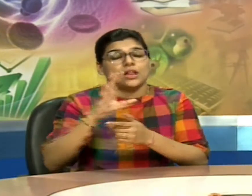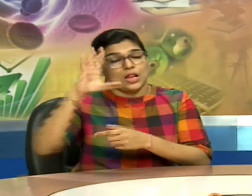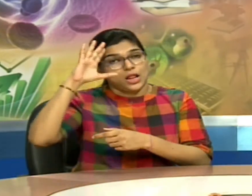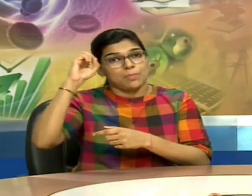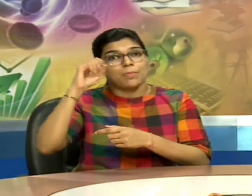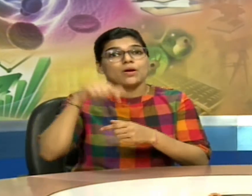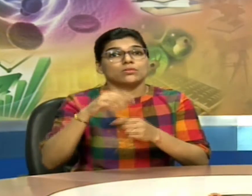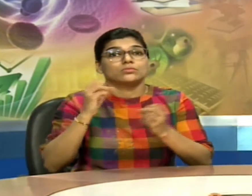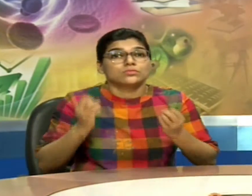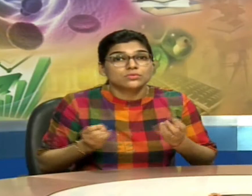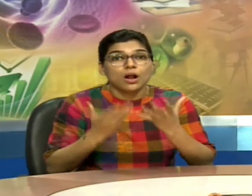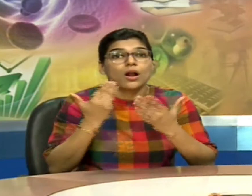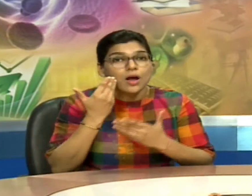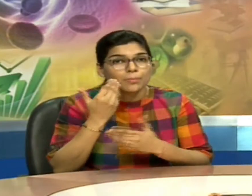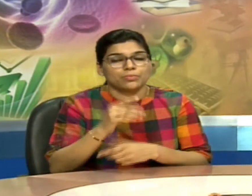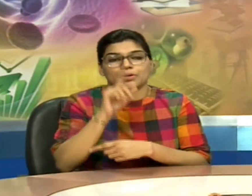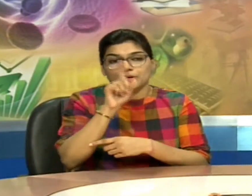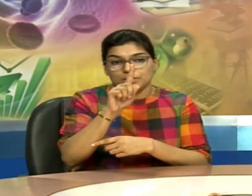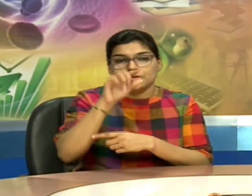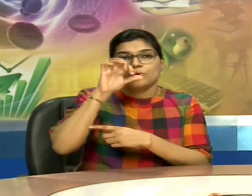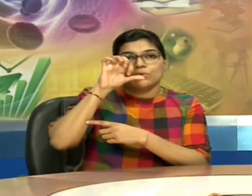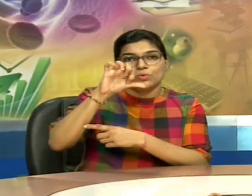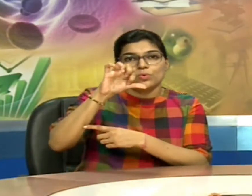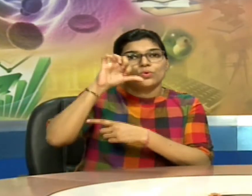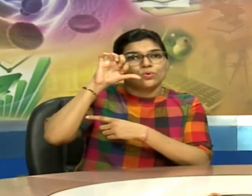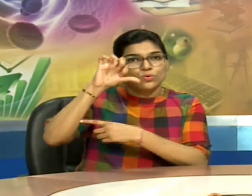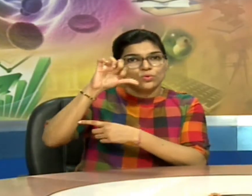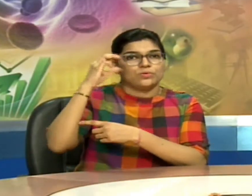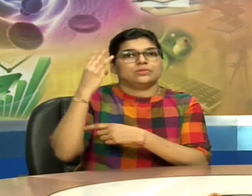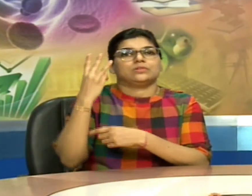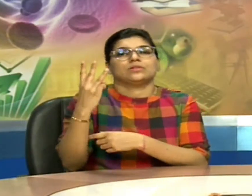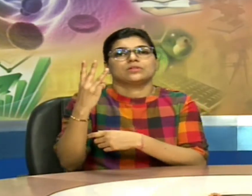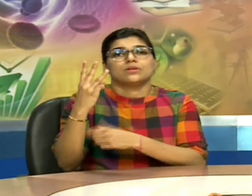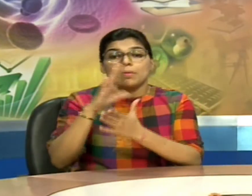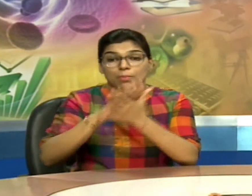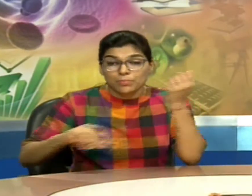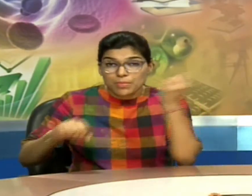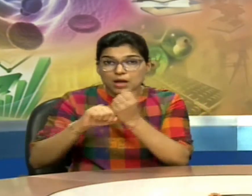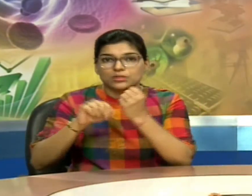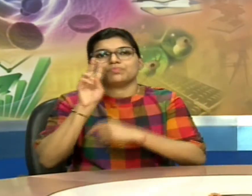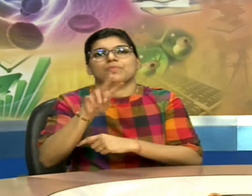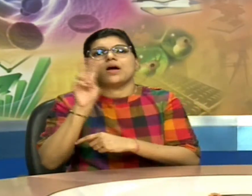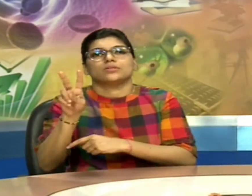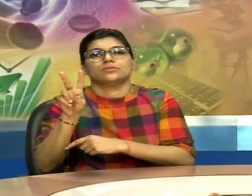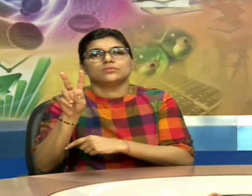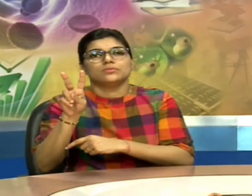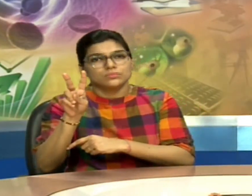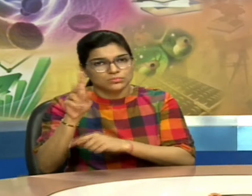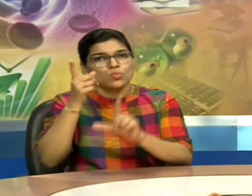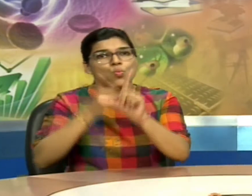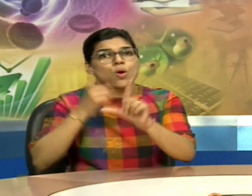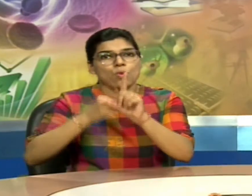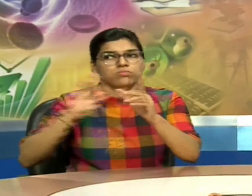very important to utilize and manage this resource in a sustainable